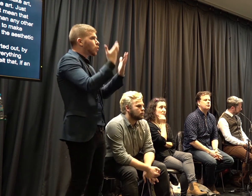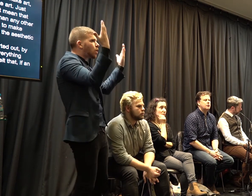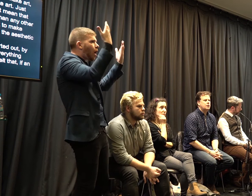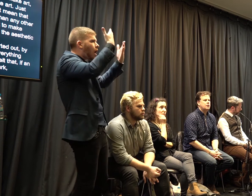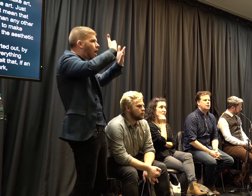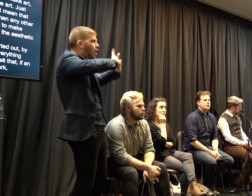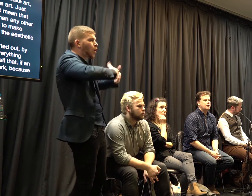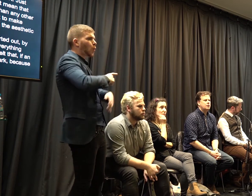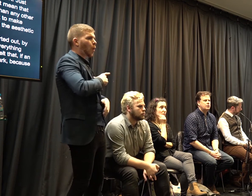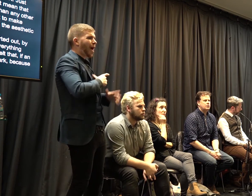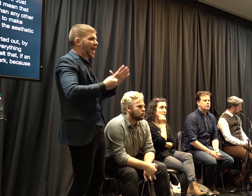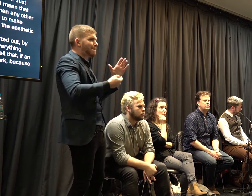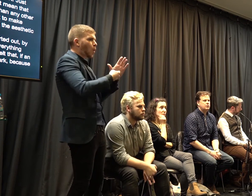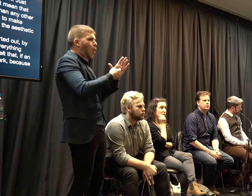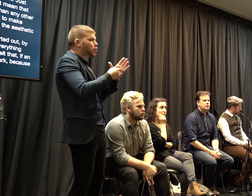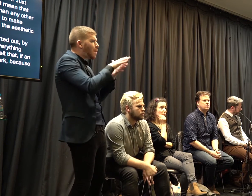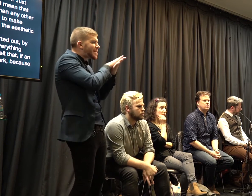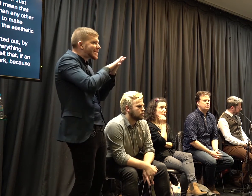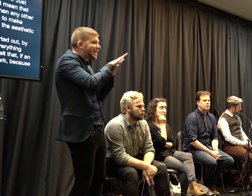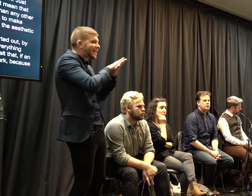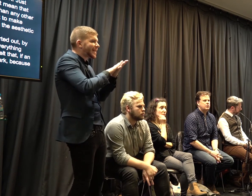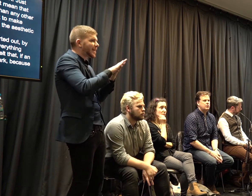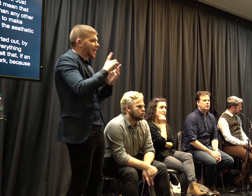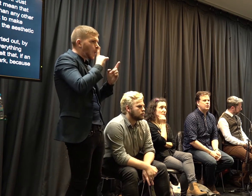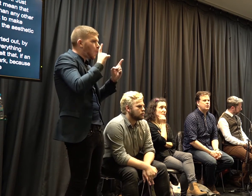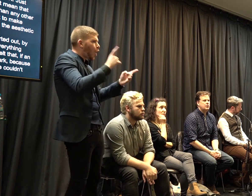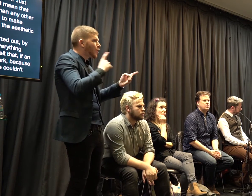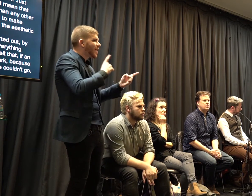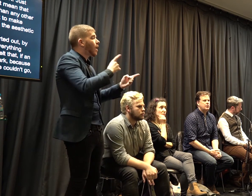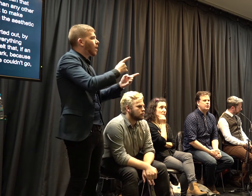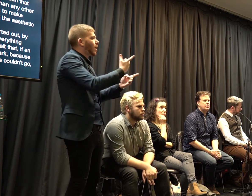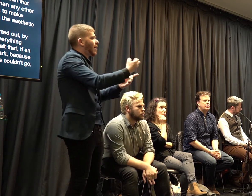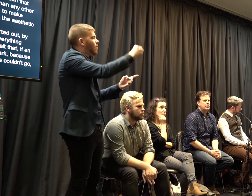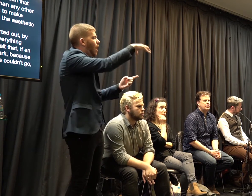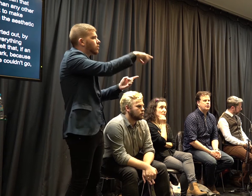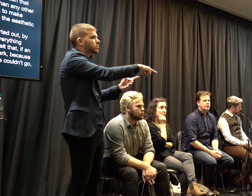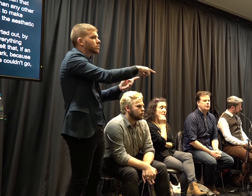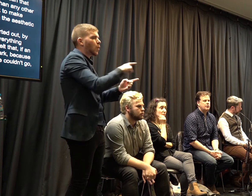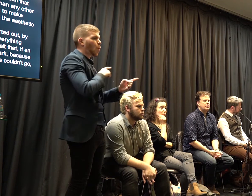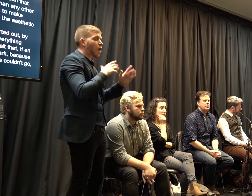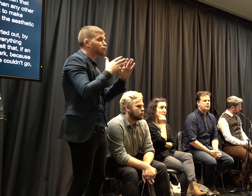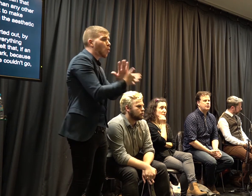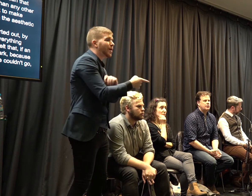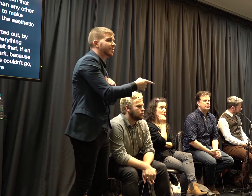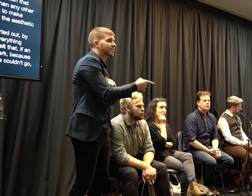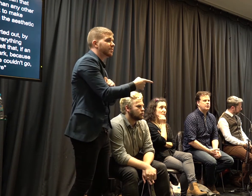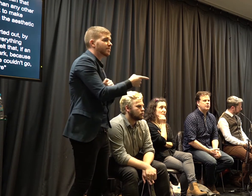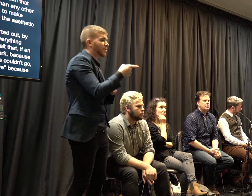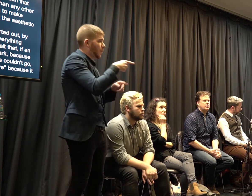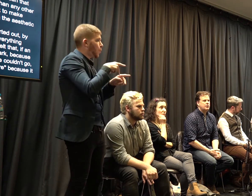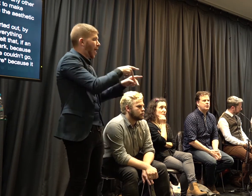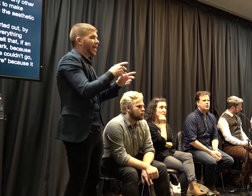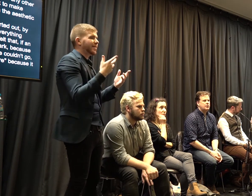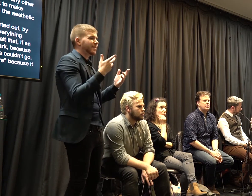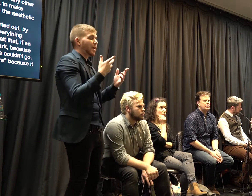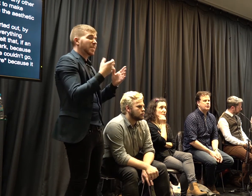that was important to that aesthetic, then we couldn't go, you've actually got to have a light one here, because it would ruin that piece. But the